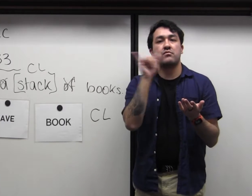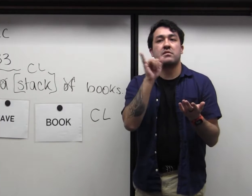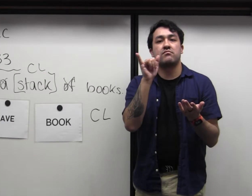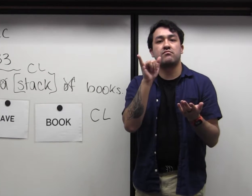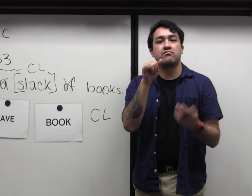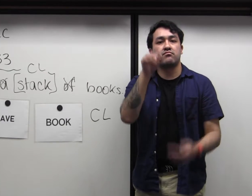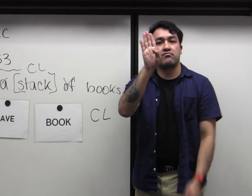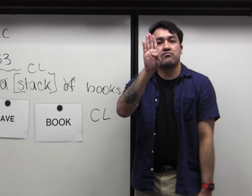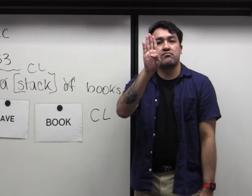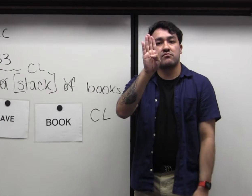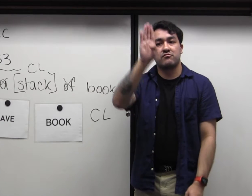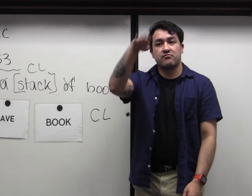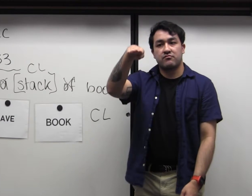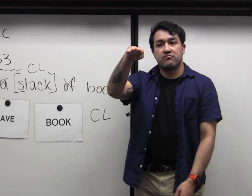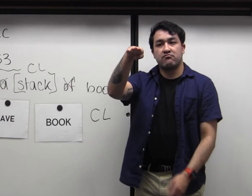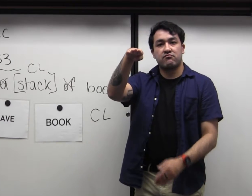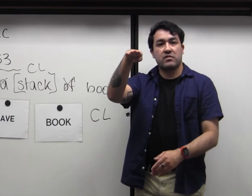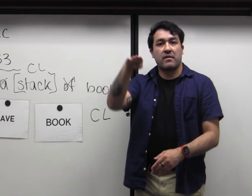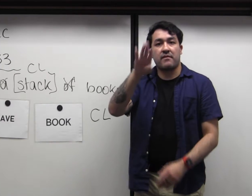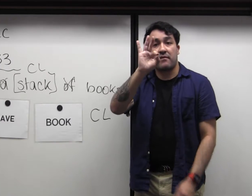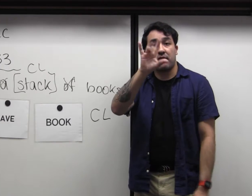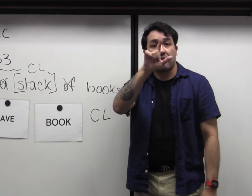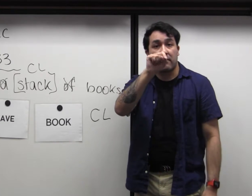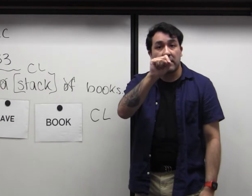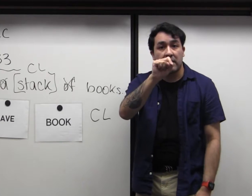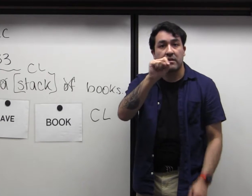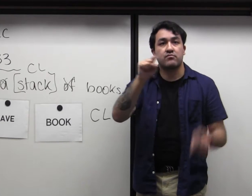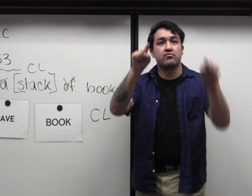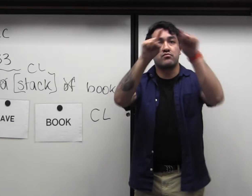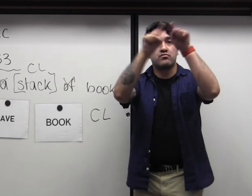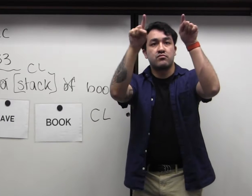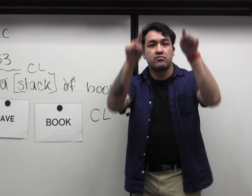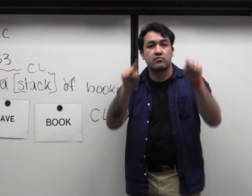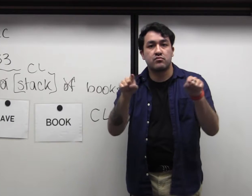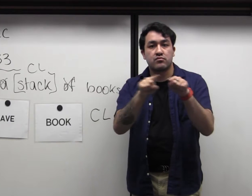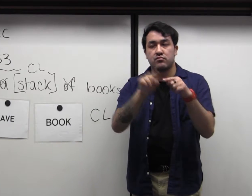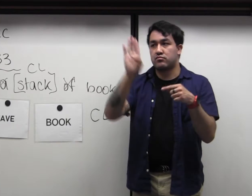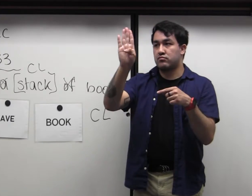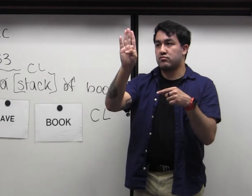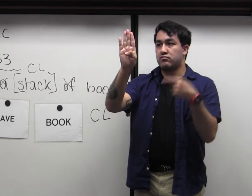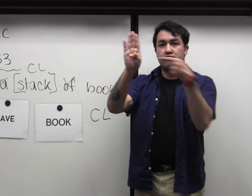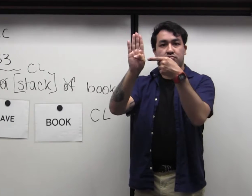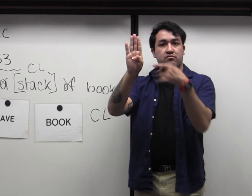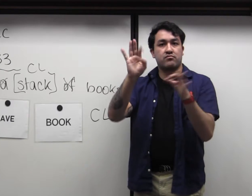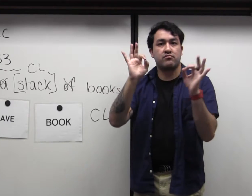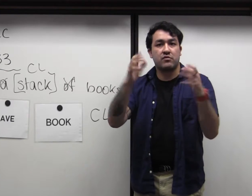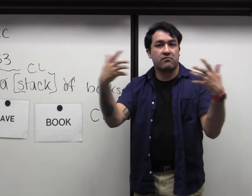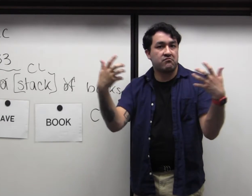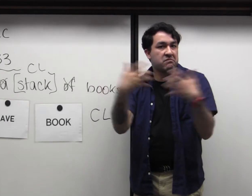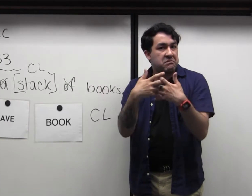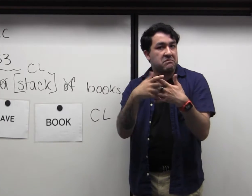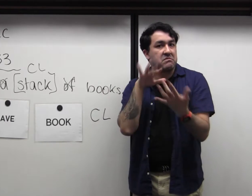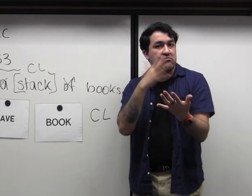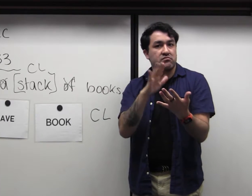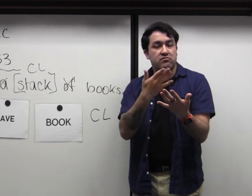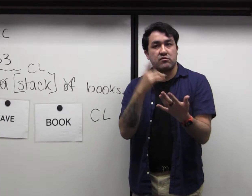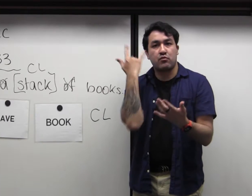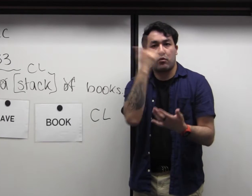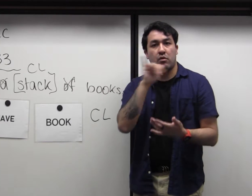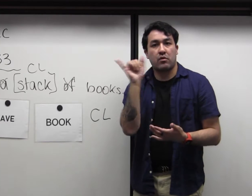ground. So books look like a B, right? They're flat. They're kind of that rectangular shape. That kind of looks like a rectangle. Pretty